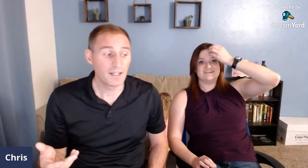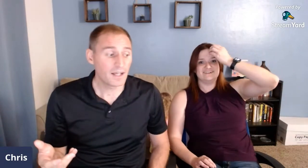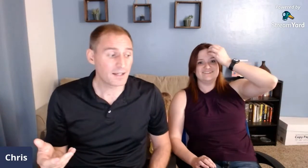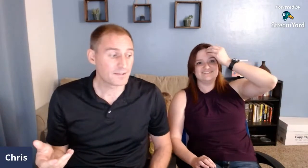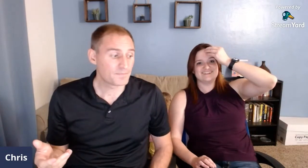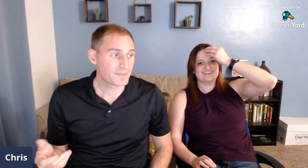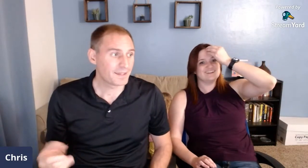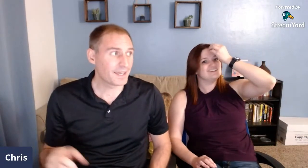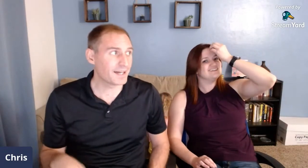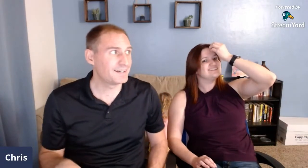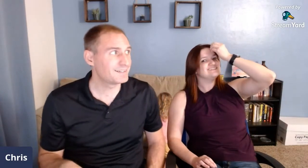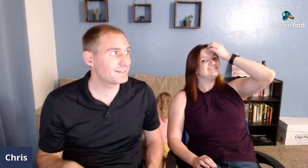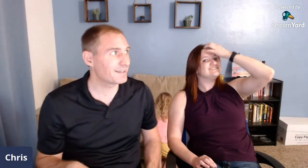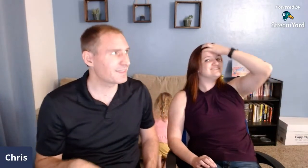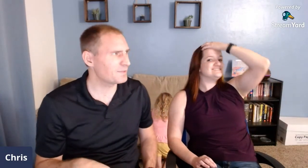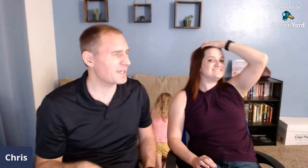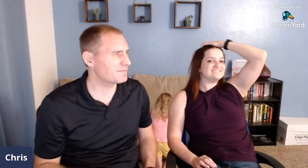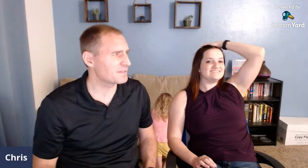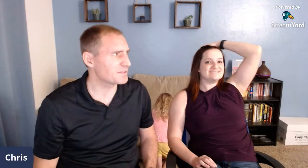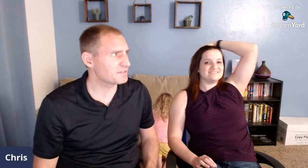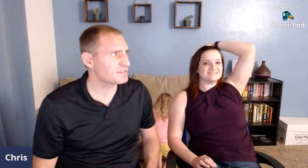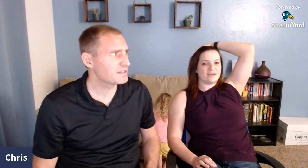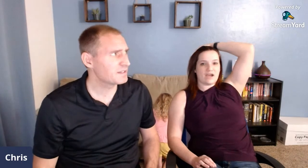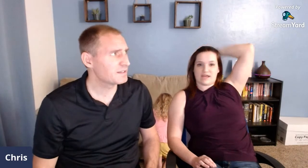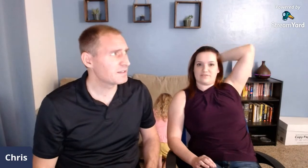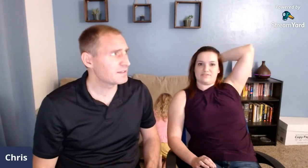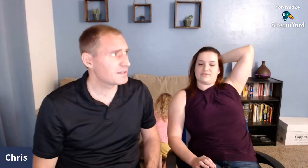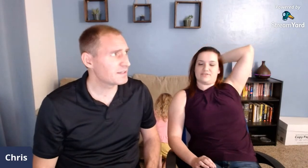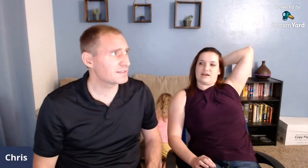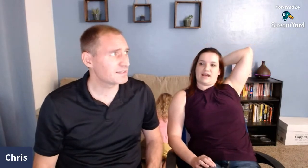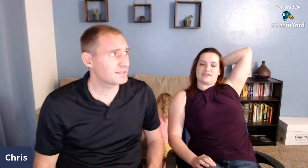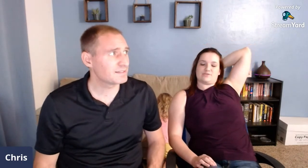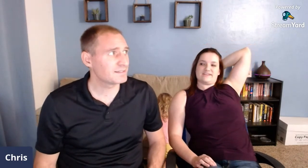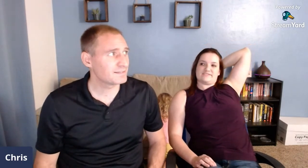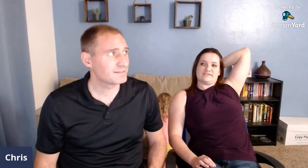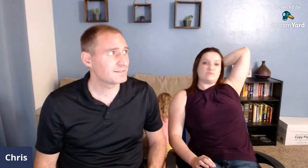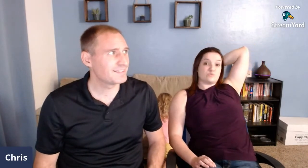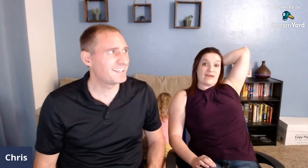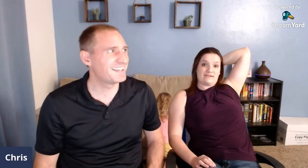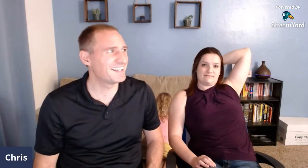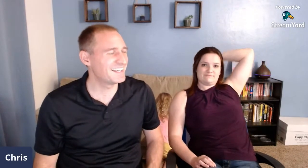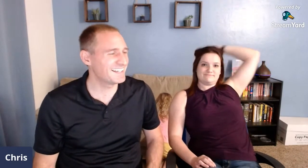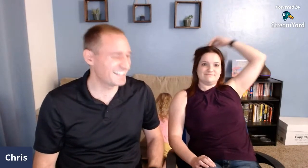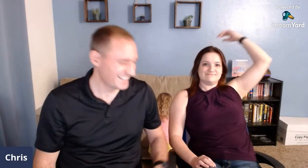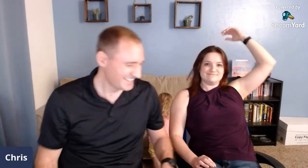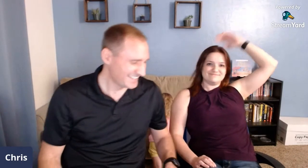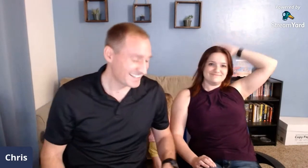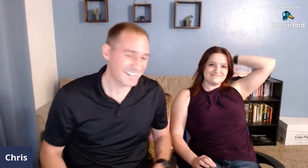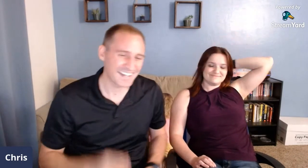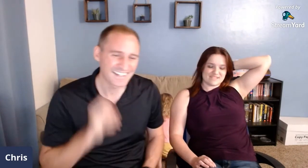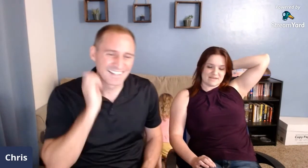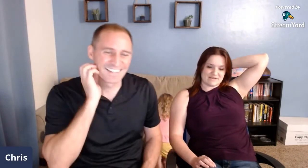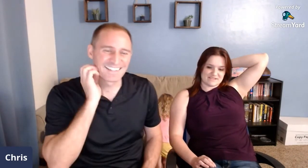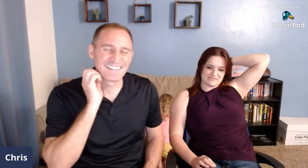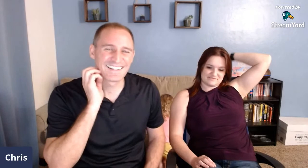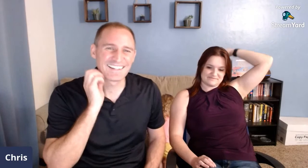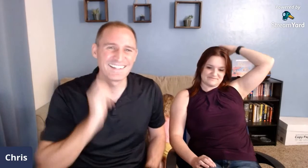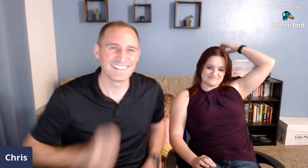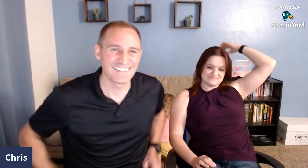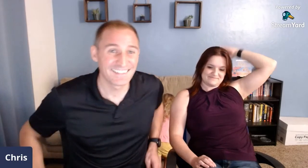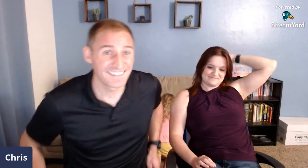now. Yeah, I think we had flip phones. I had a flip phone. I had the Crazer. It was red. Yeah. Dating